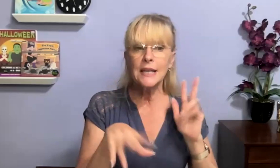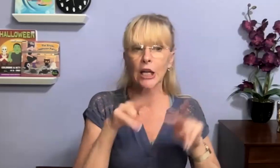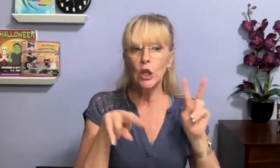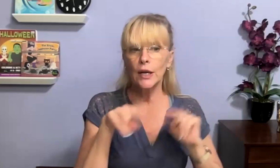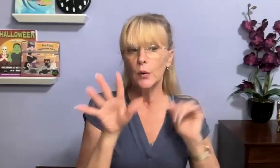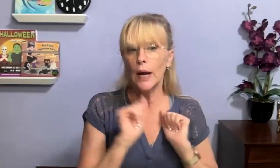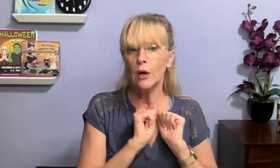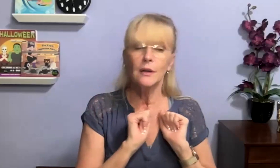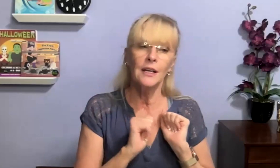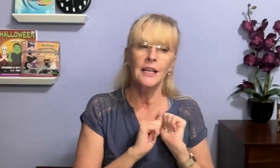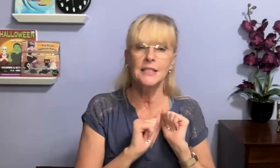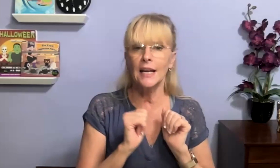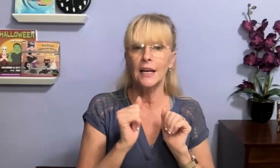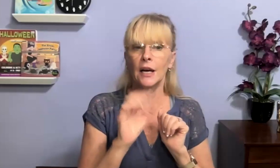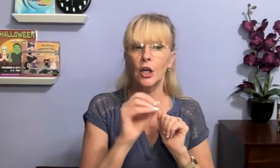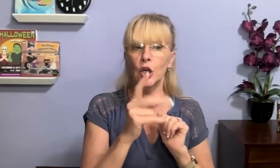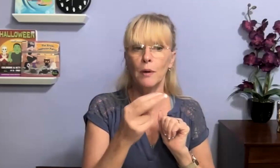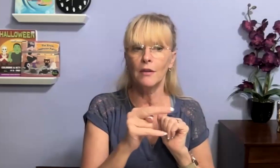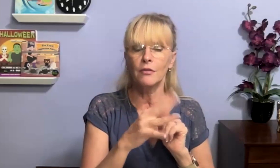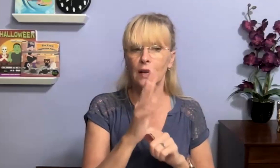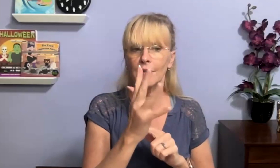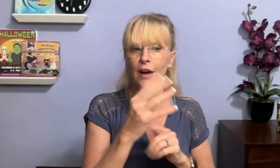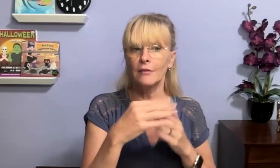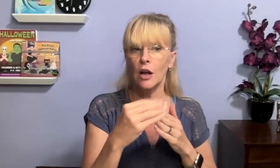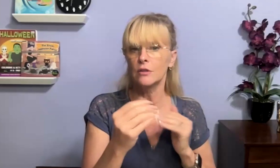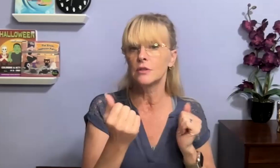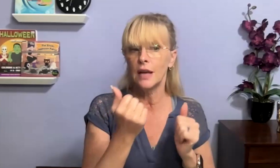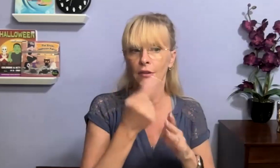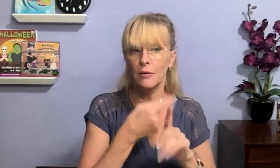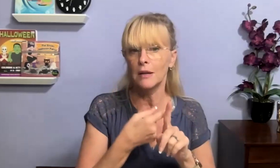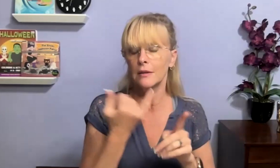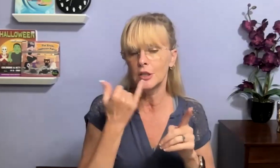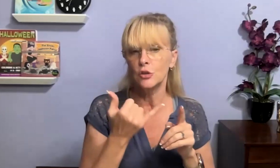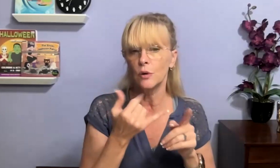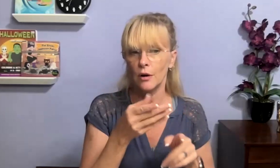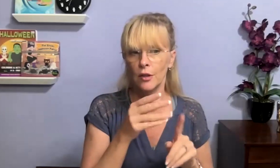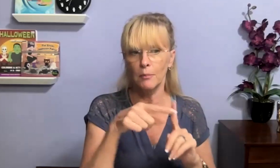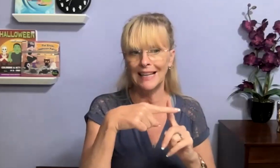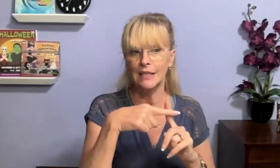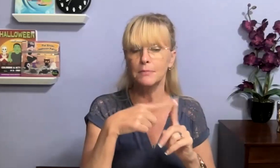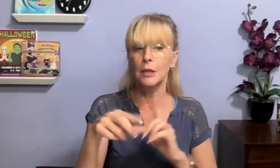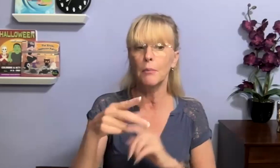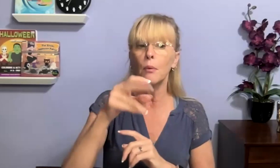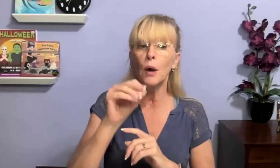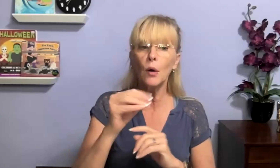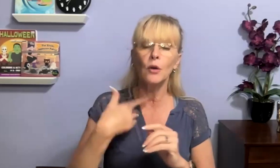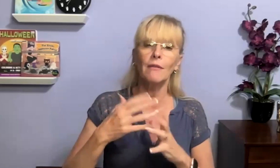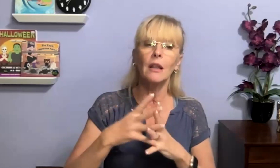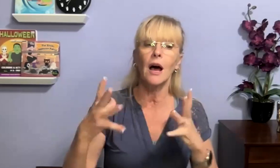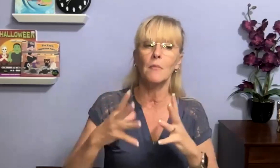kind of looking around, and it's like a coupon for like $5 every month that you are the plus. But the pro, you have a lot